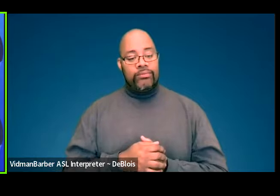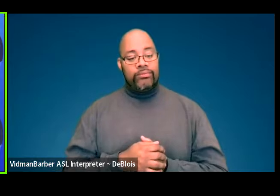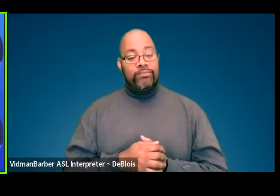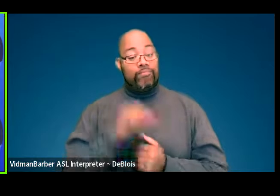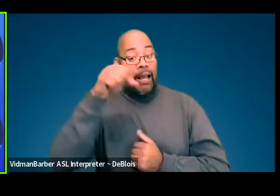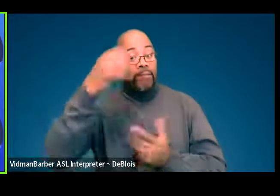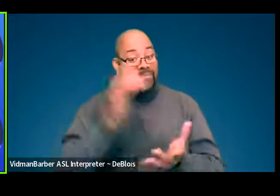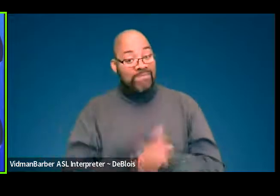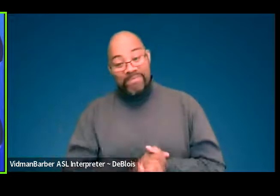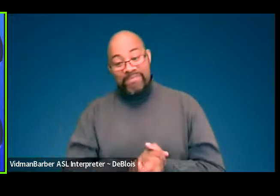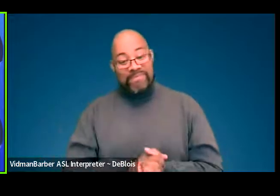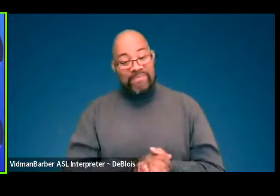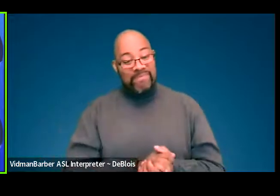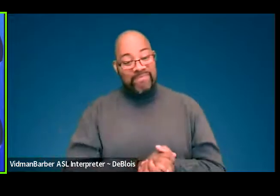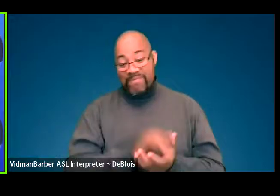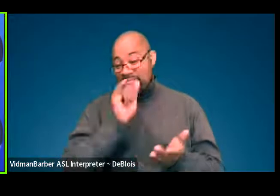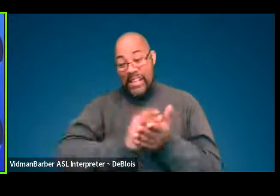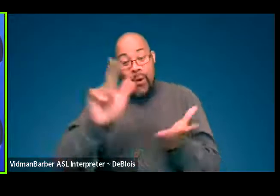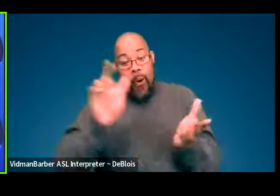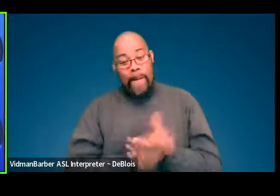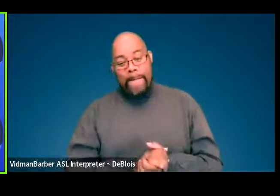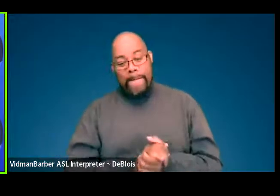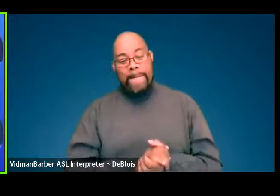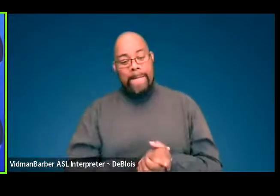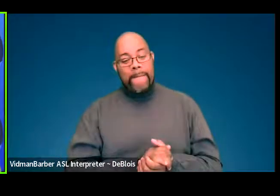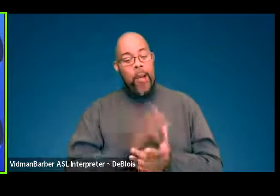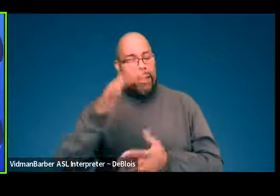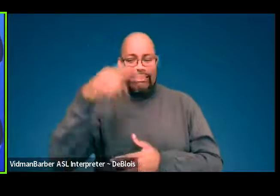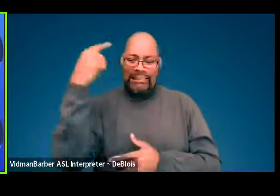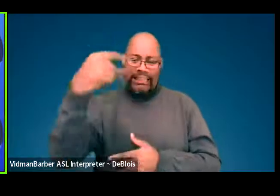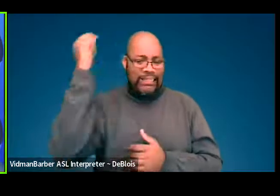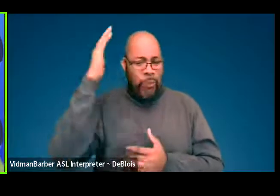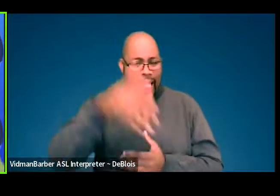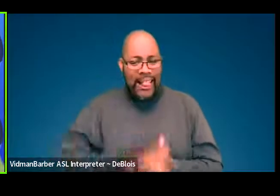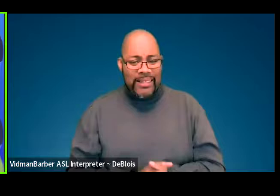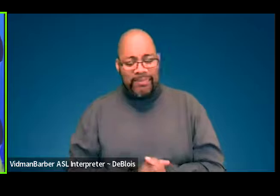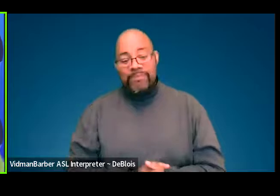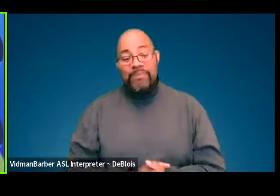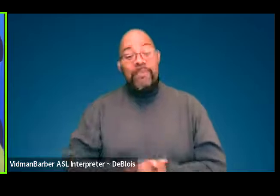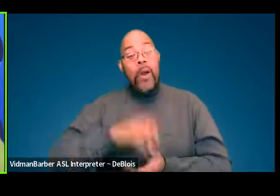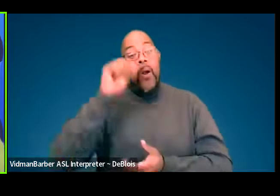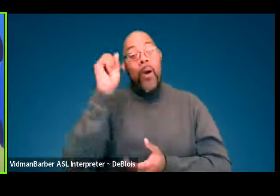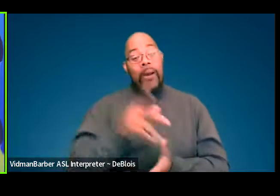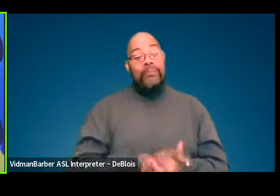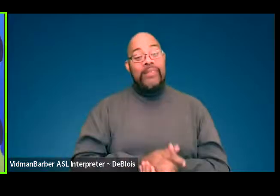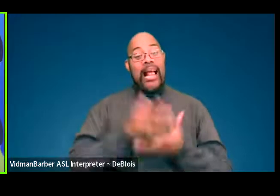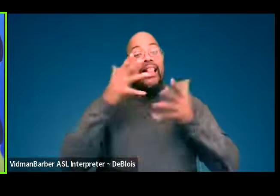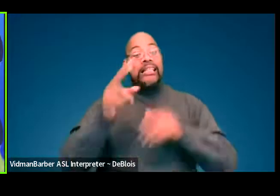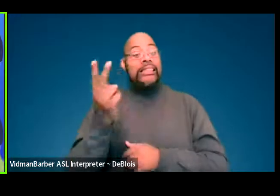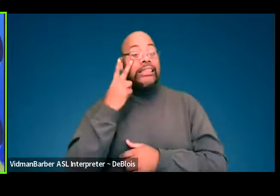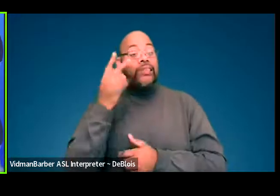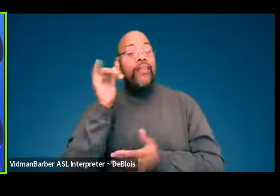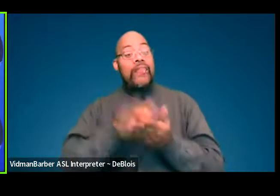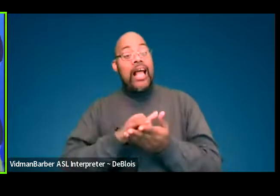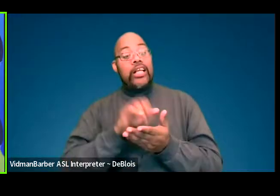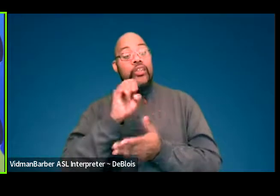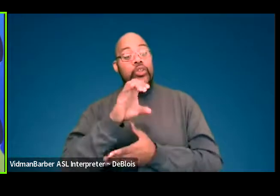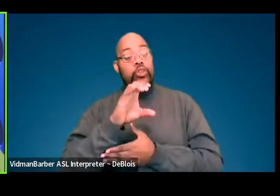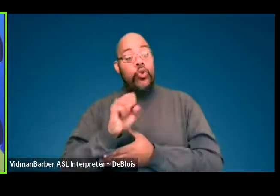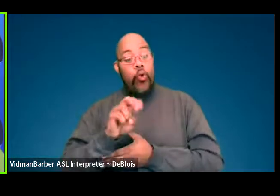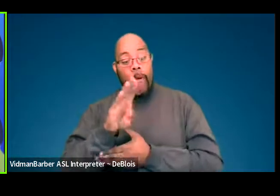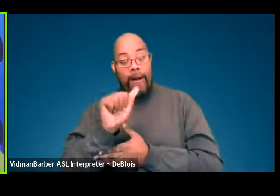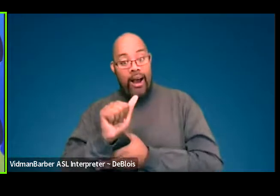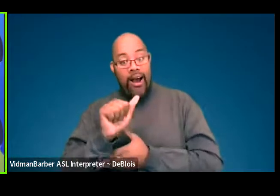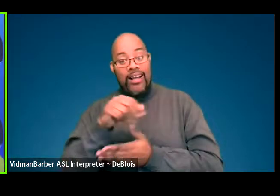Yeah, that's it. It's gonna be lit. All right, let's see. So that's the scuba dive